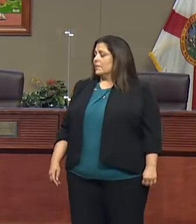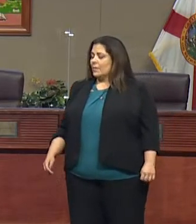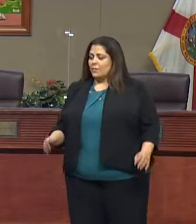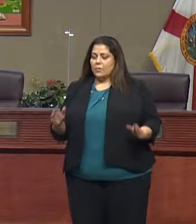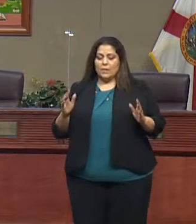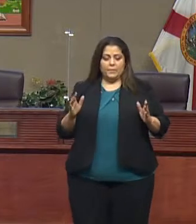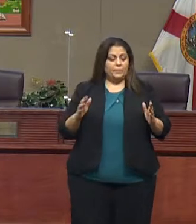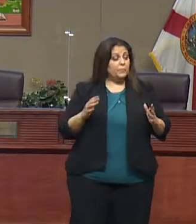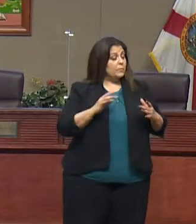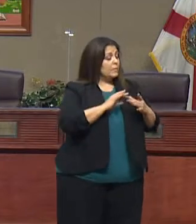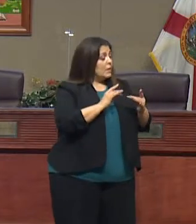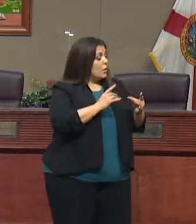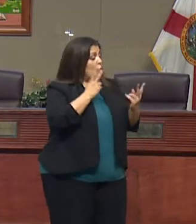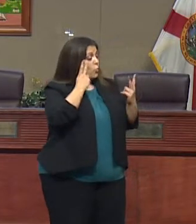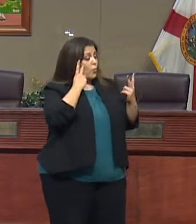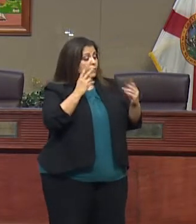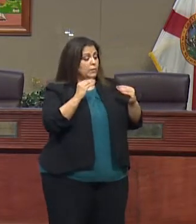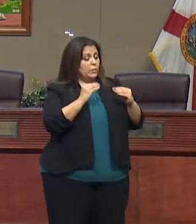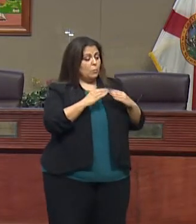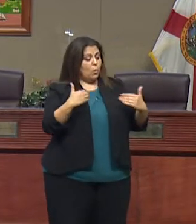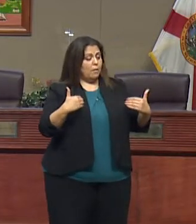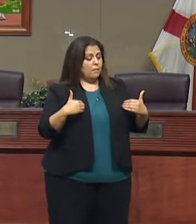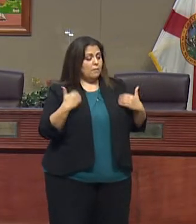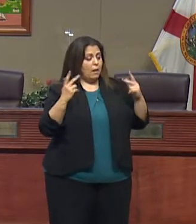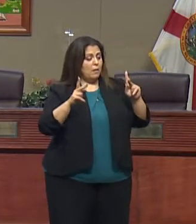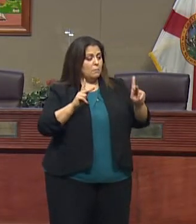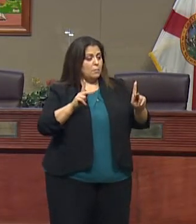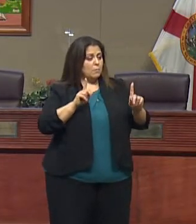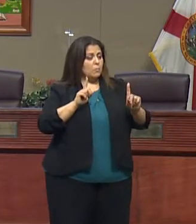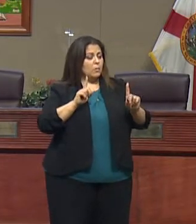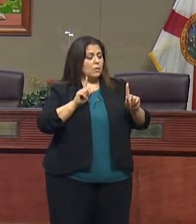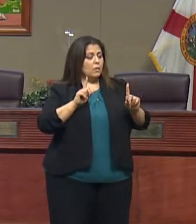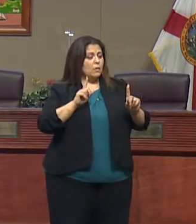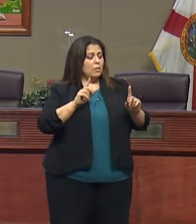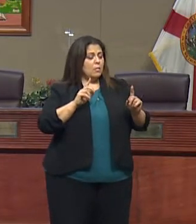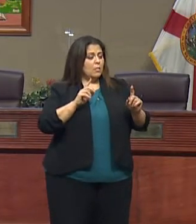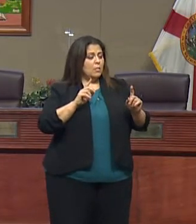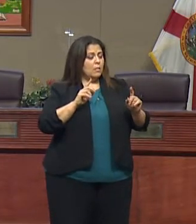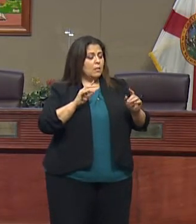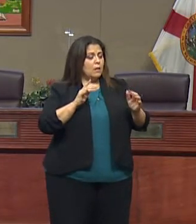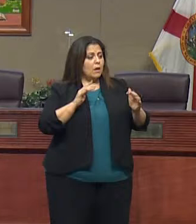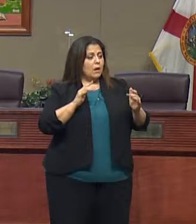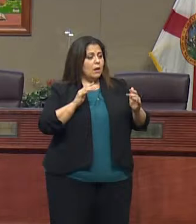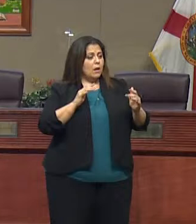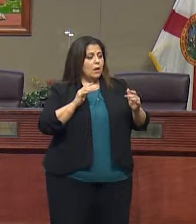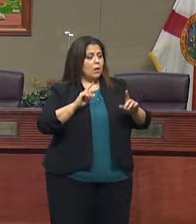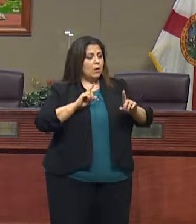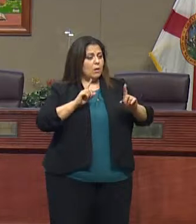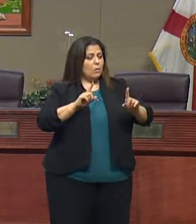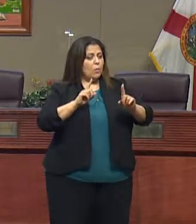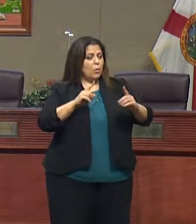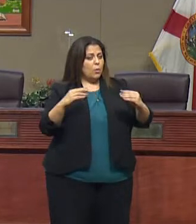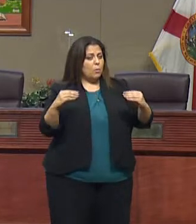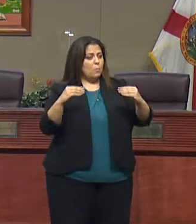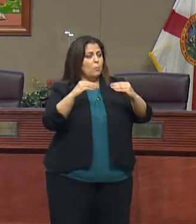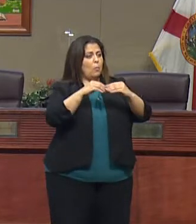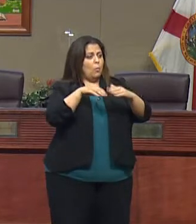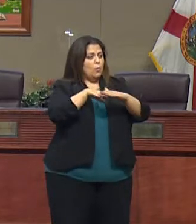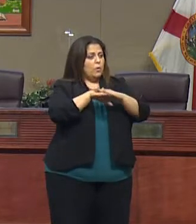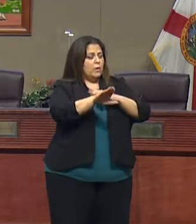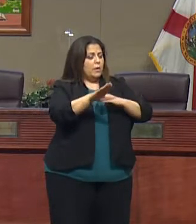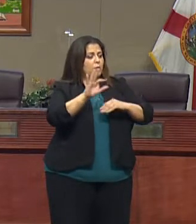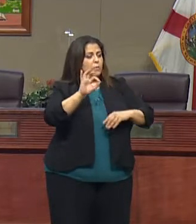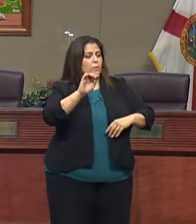We have seen younger people getting closer to the federal sites, vaccination sites, such